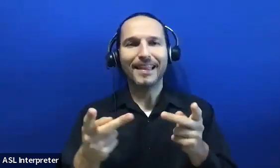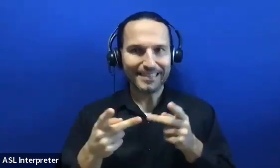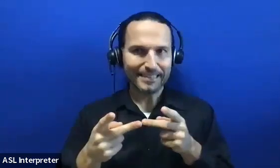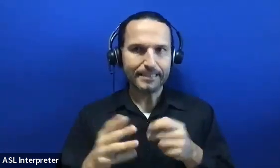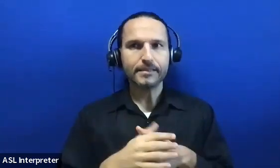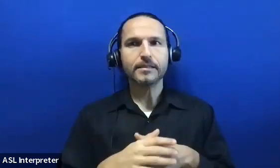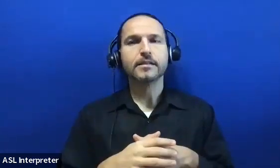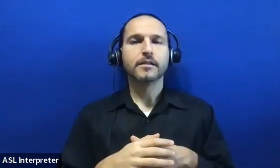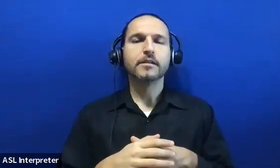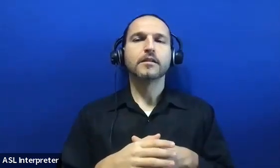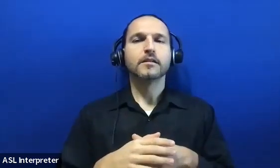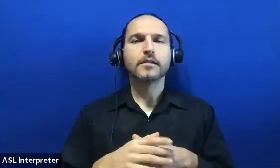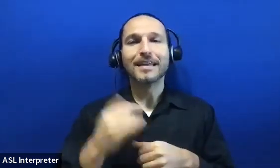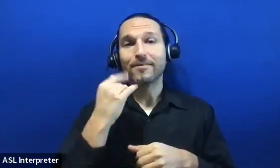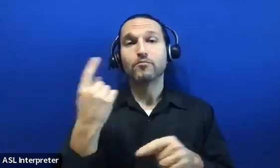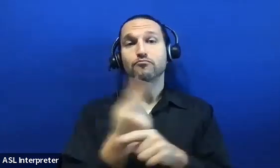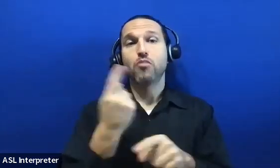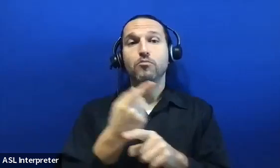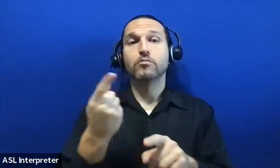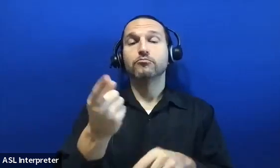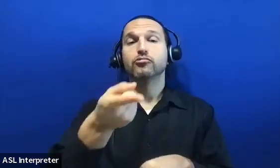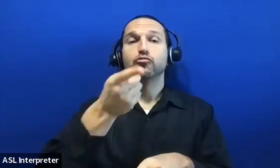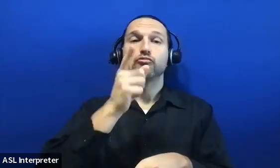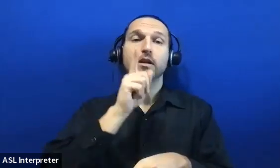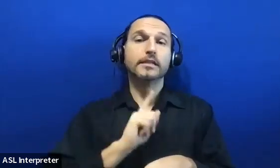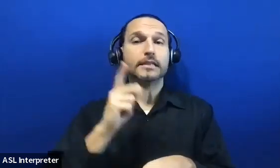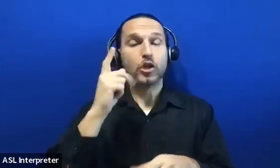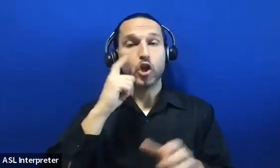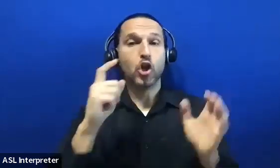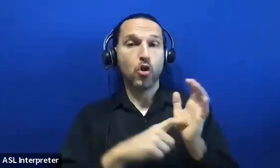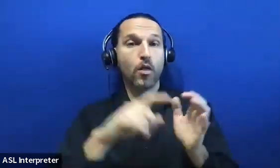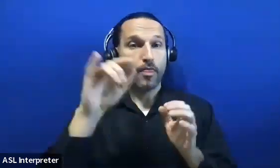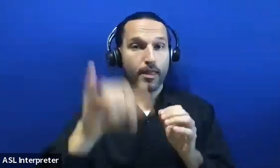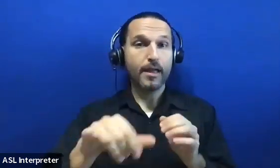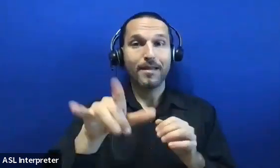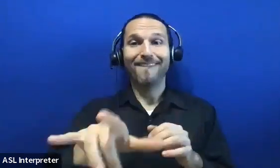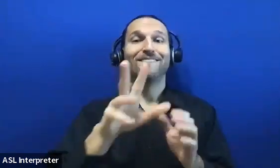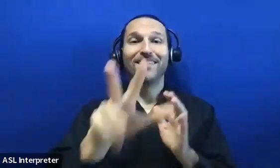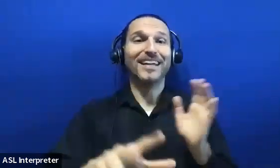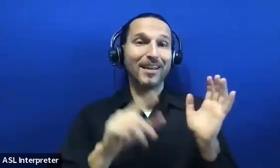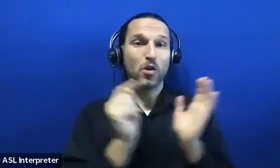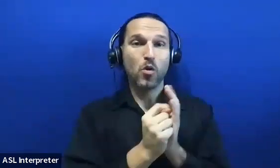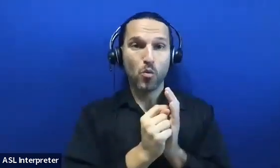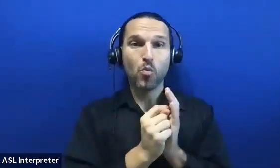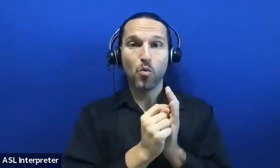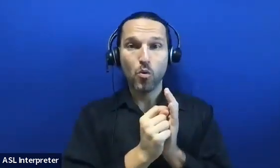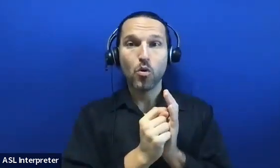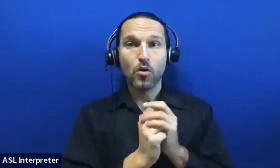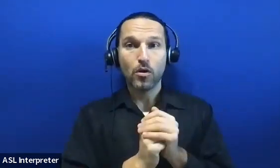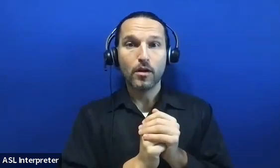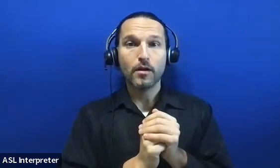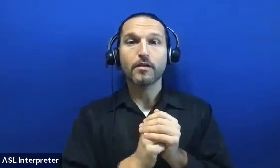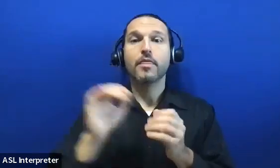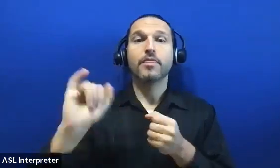that we can move things in the right direction. What you can see here is in this video, when